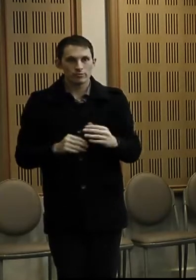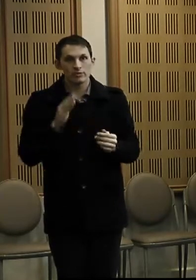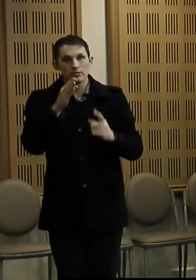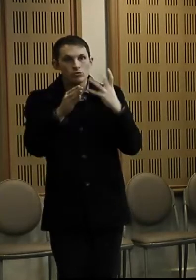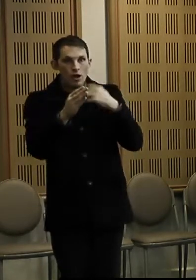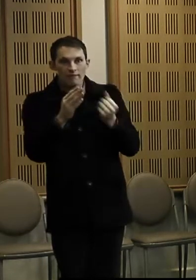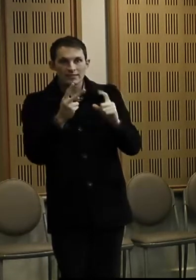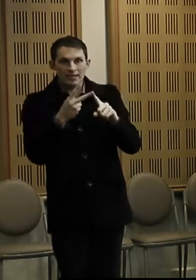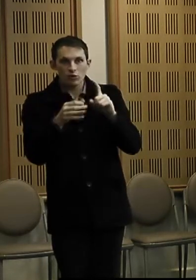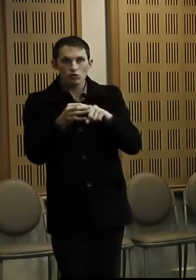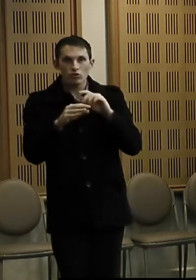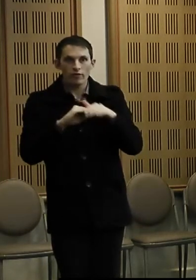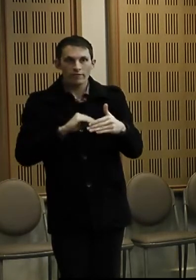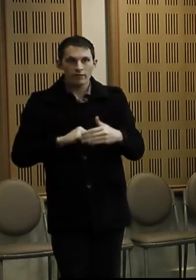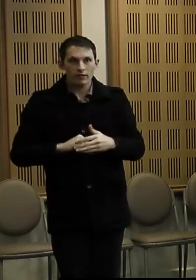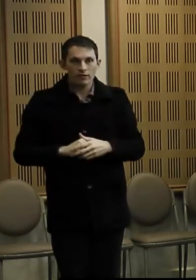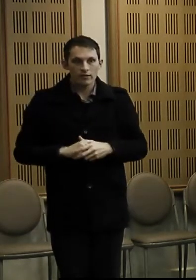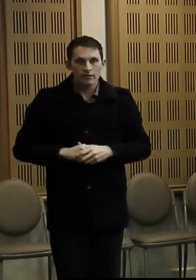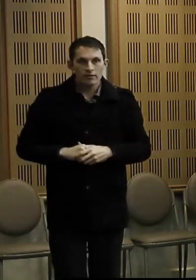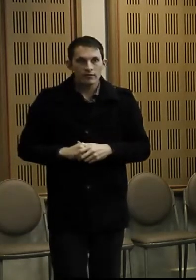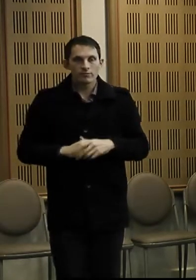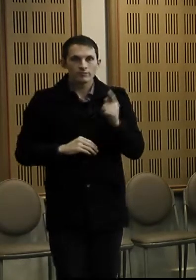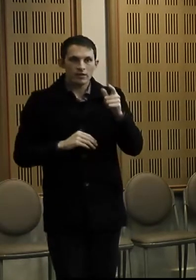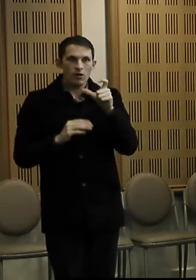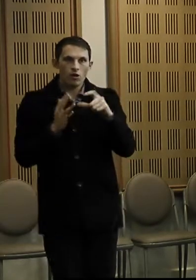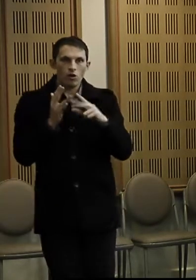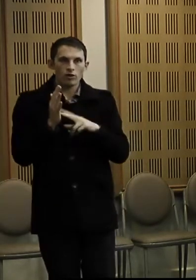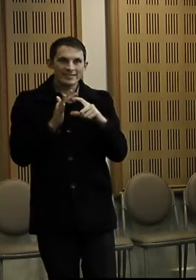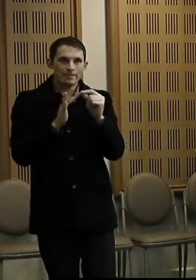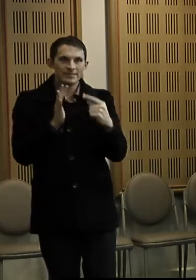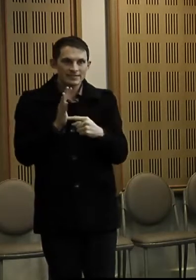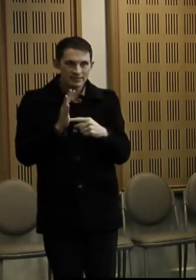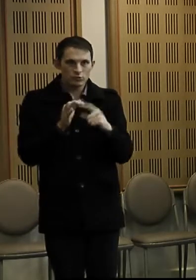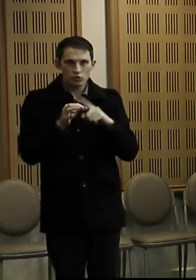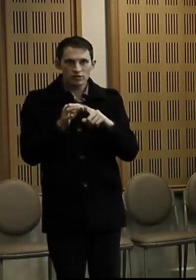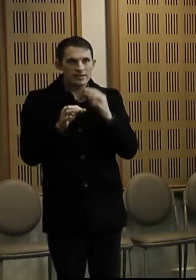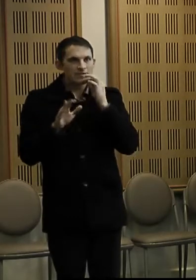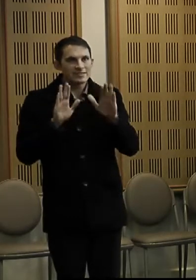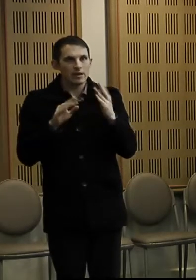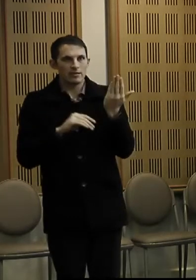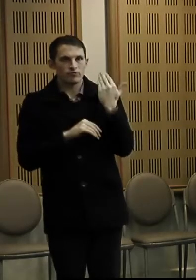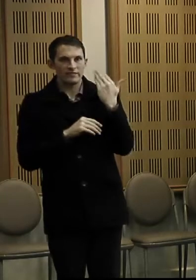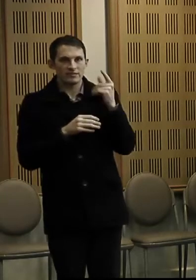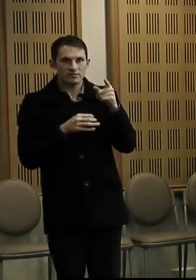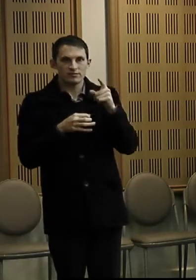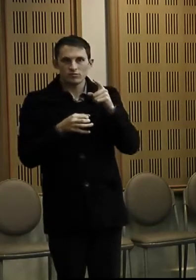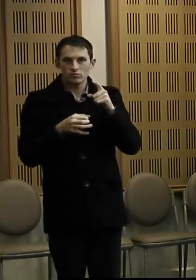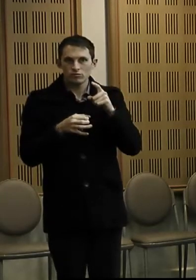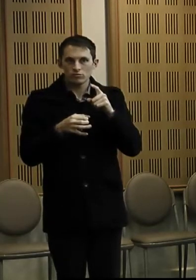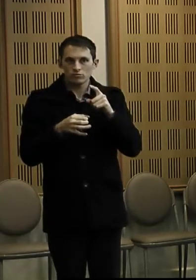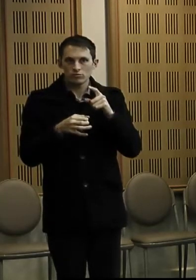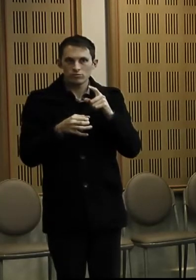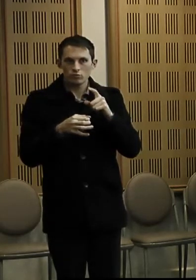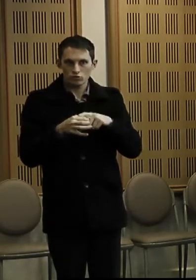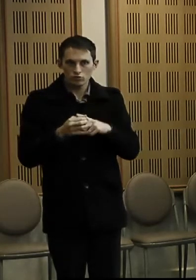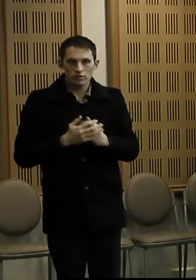is a conceptualisation question, and it's similar to what was the previous speaker.